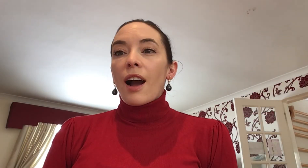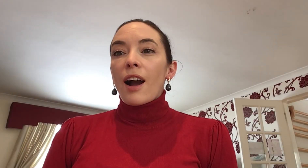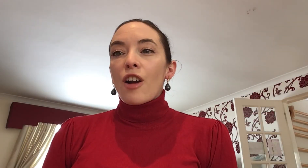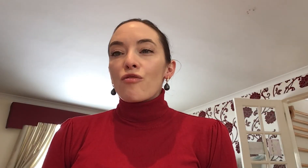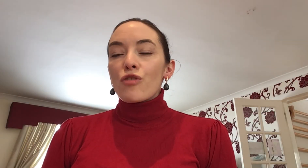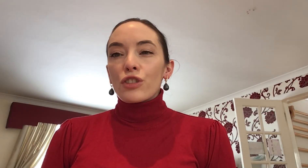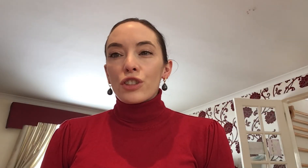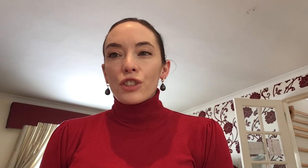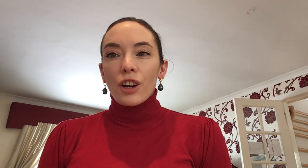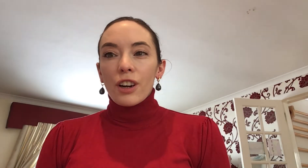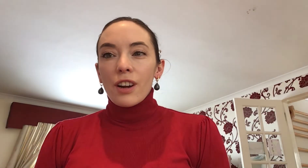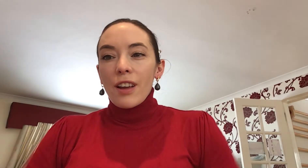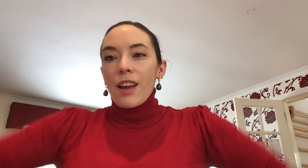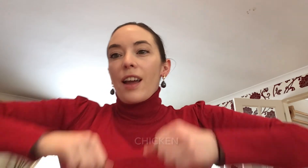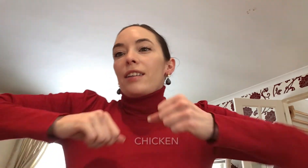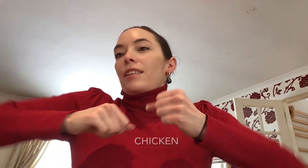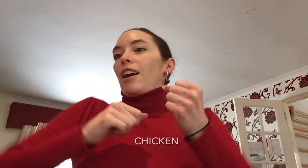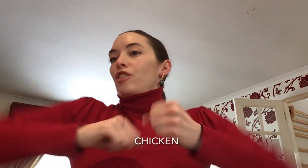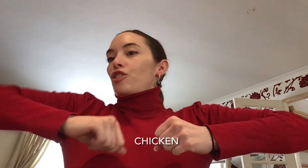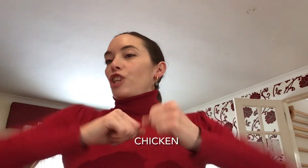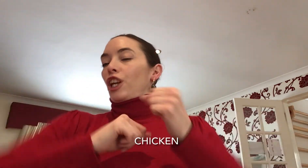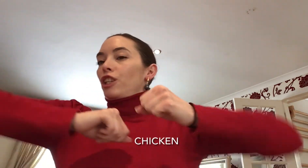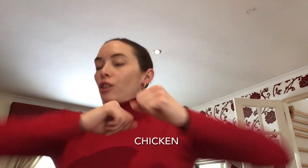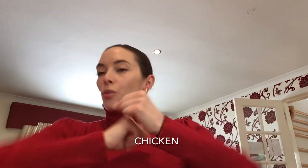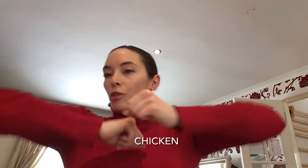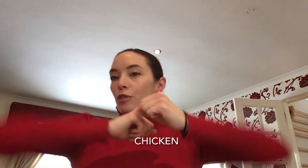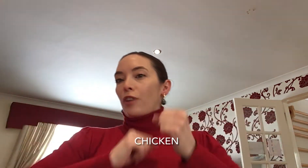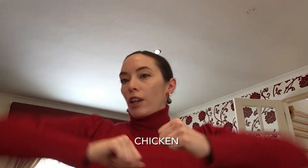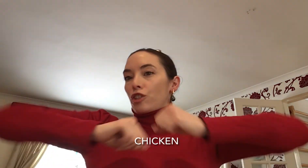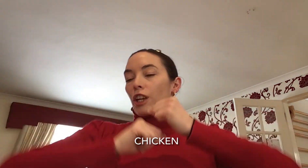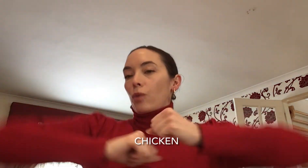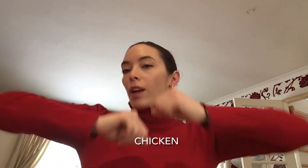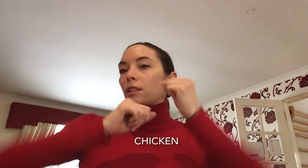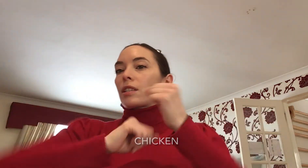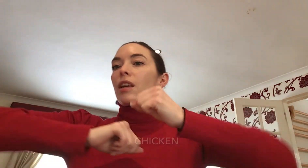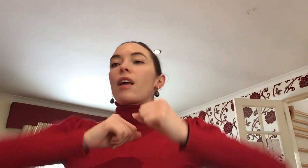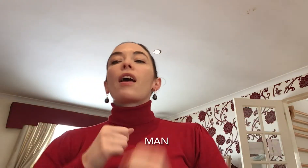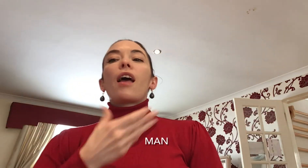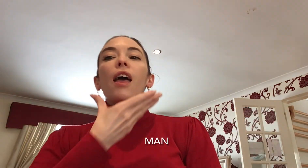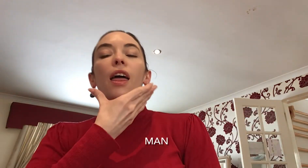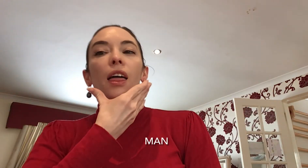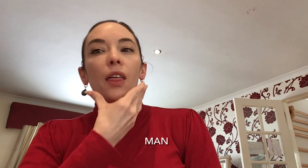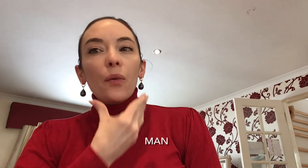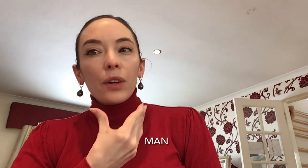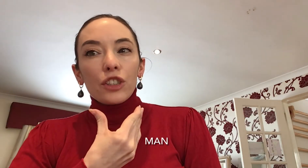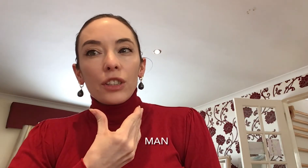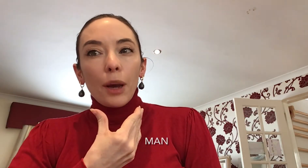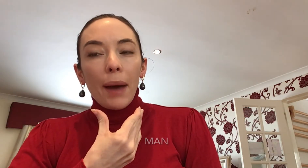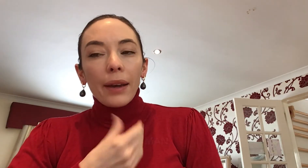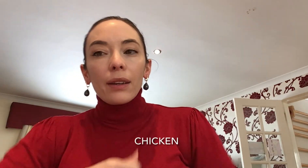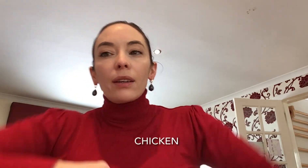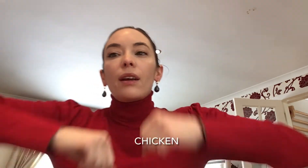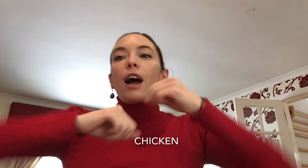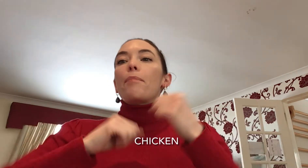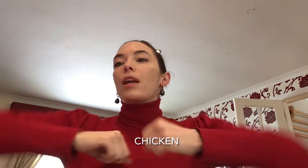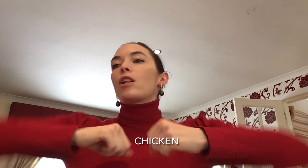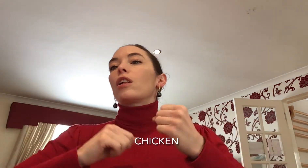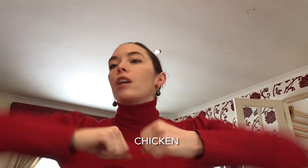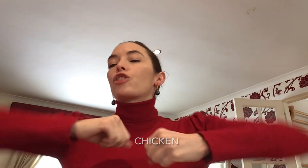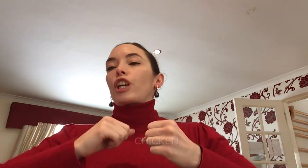A rooster is a chicken with your funky chicken wings, which is a man, a male chicken.